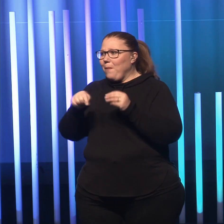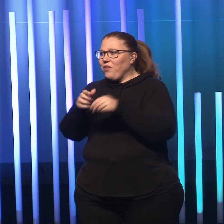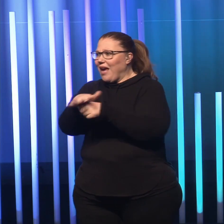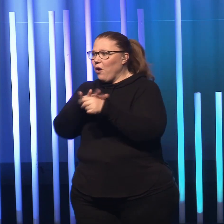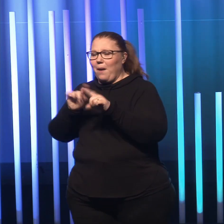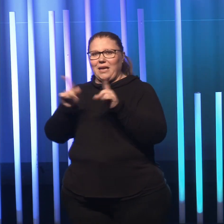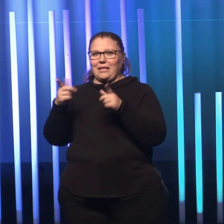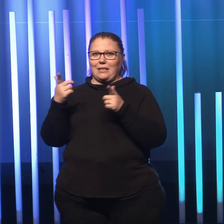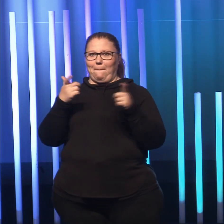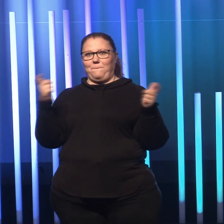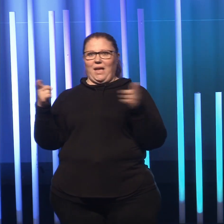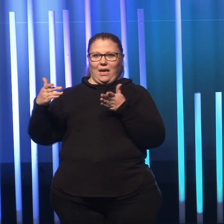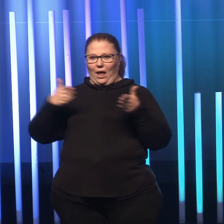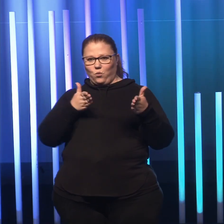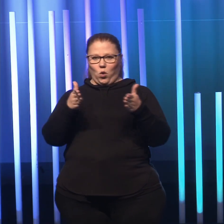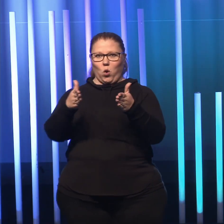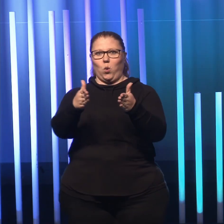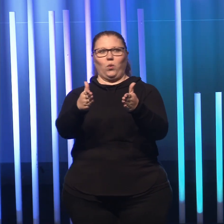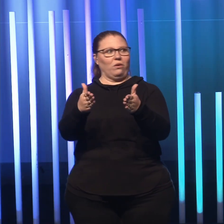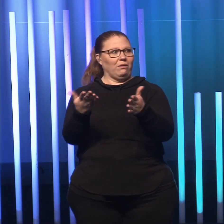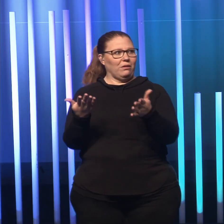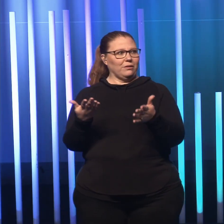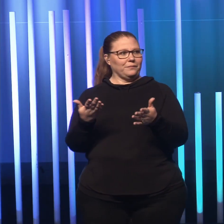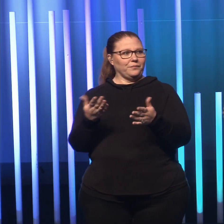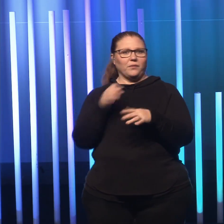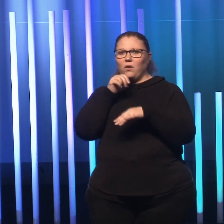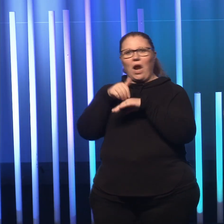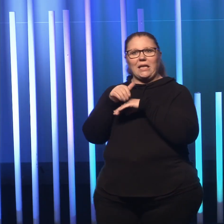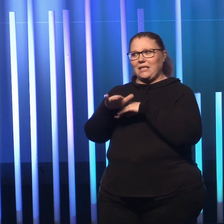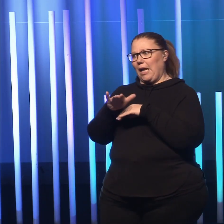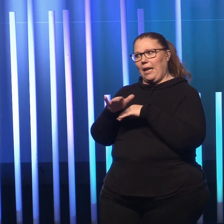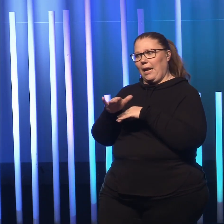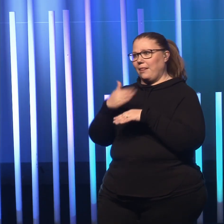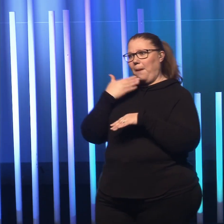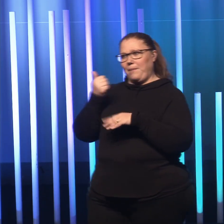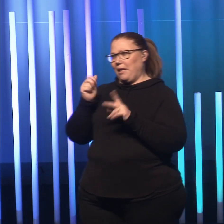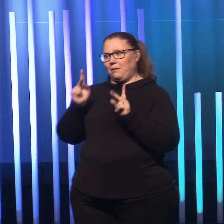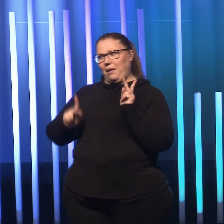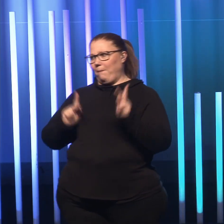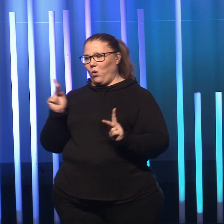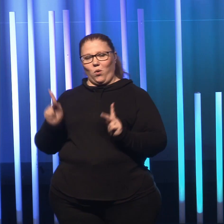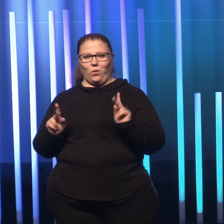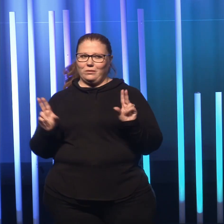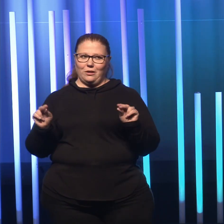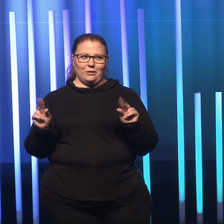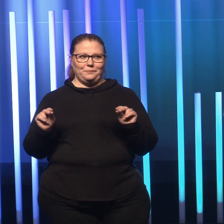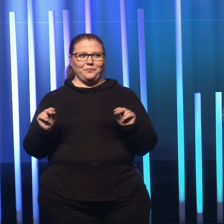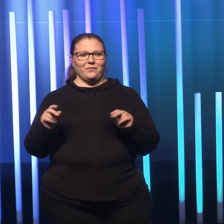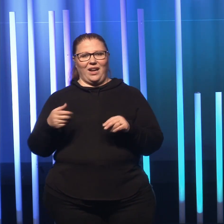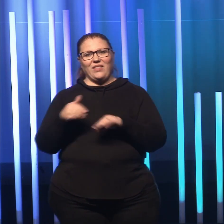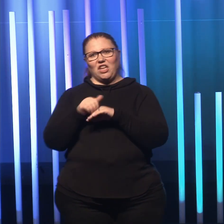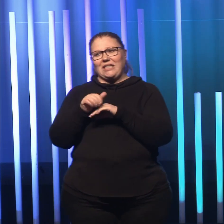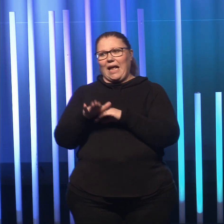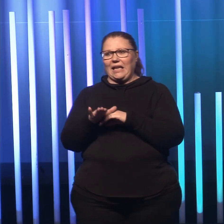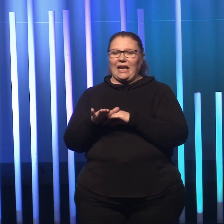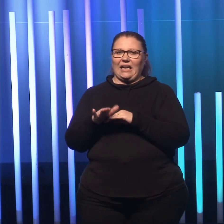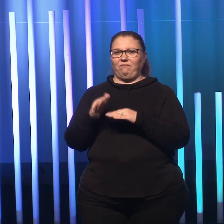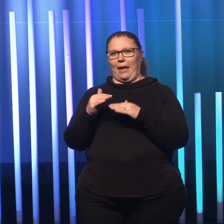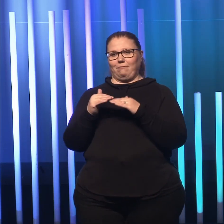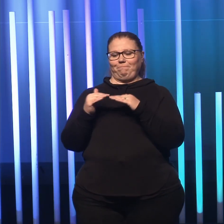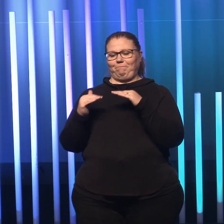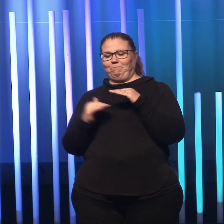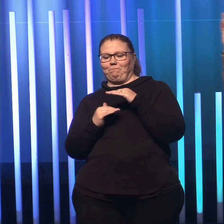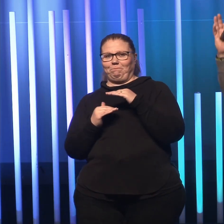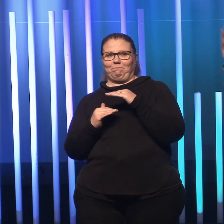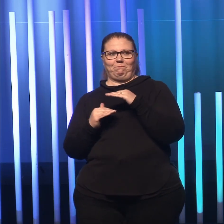big roadway, right? So they're not sending the best and the brightest from Rome, okay? They're sending second-rate governors down there. And